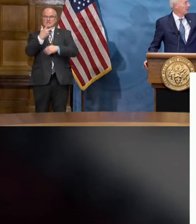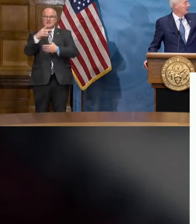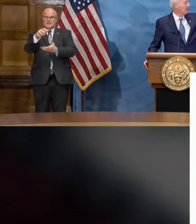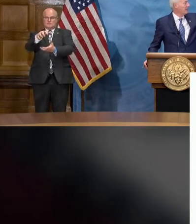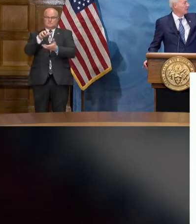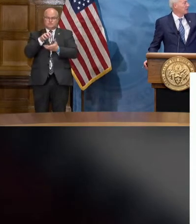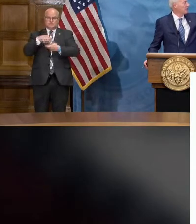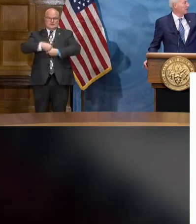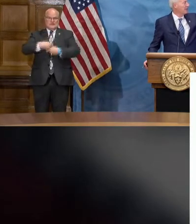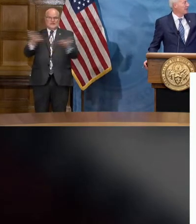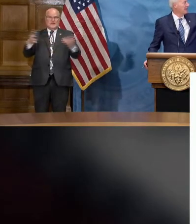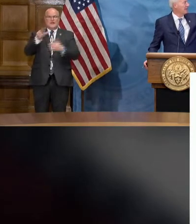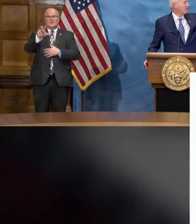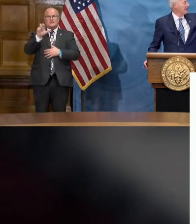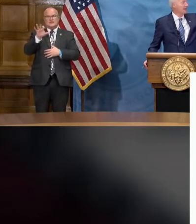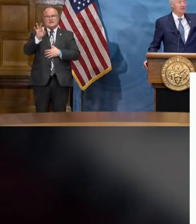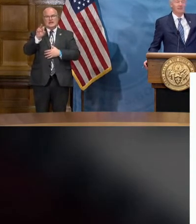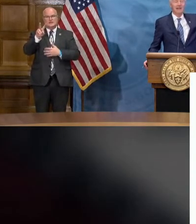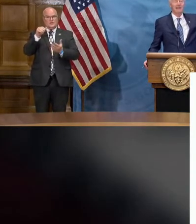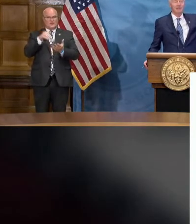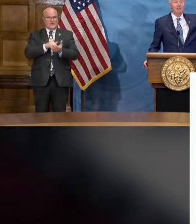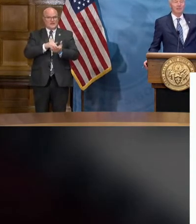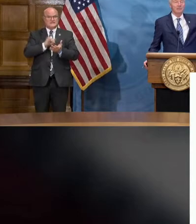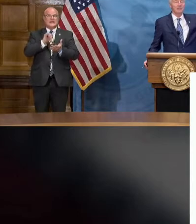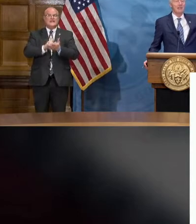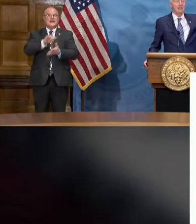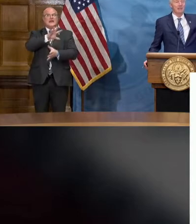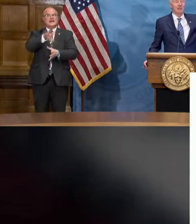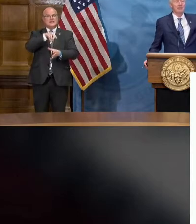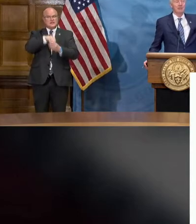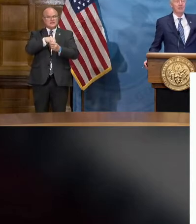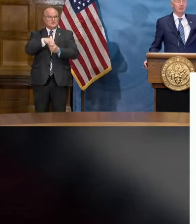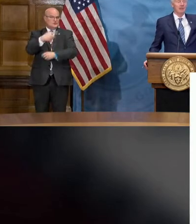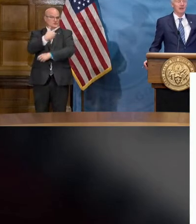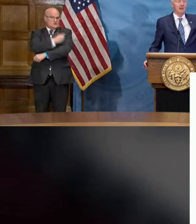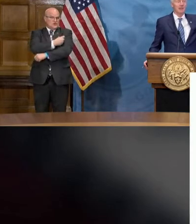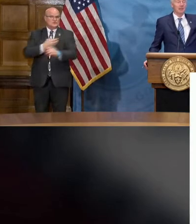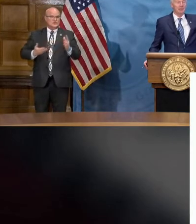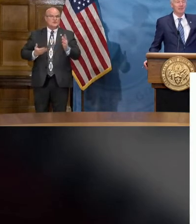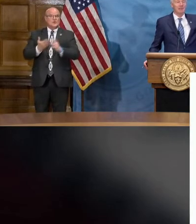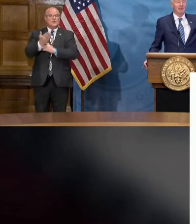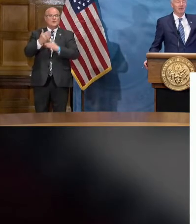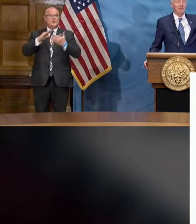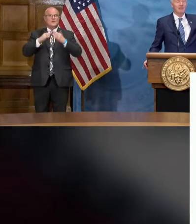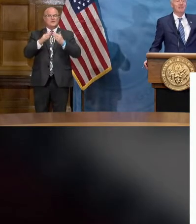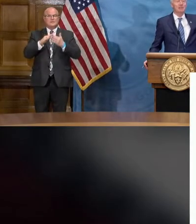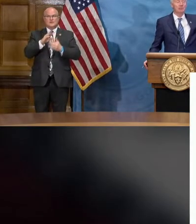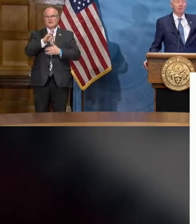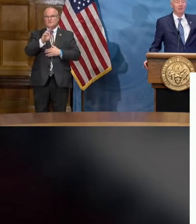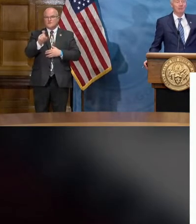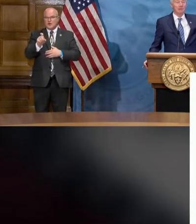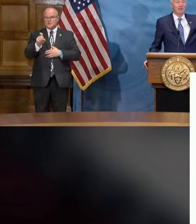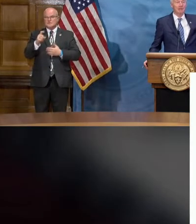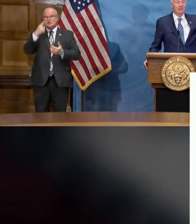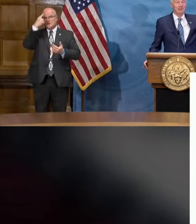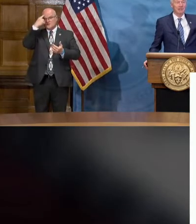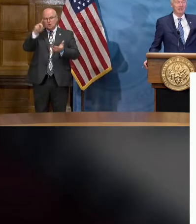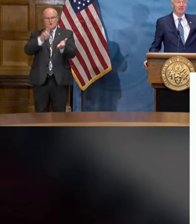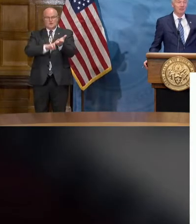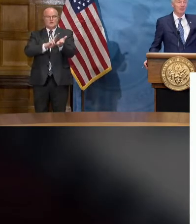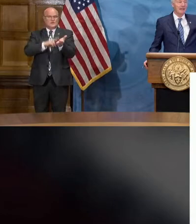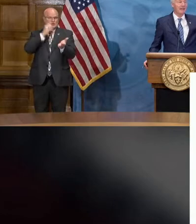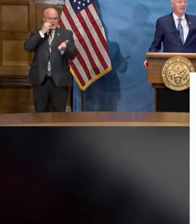we're giving out, which is 392,000, that includes doses through our community pharmacies to long-term care